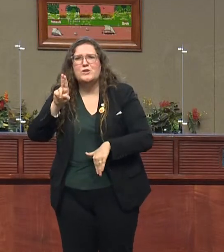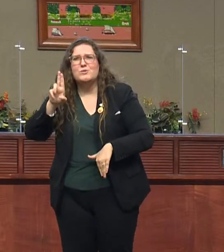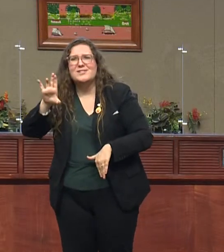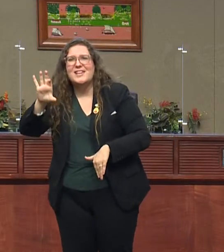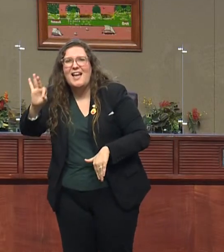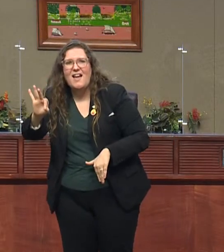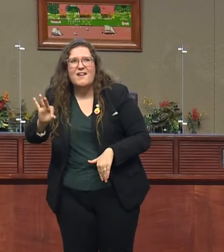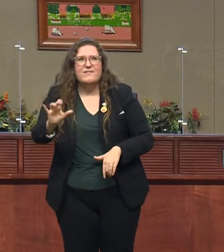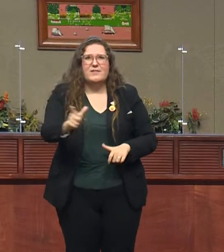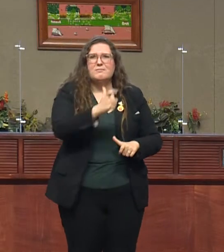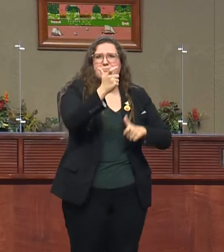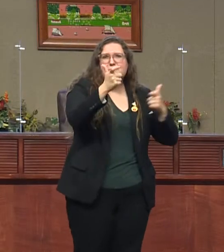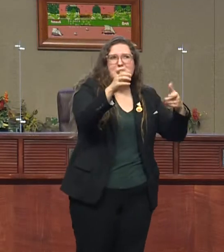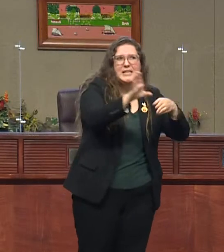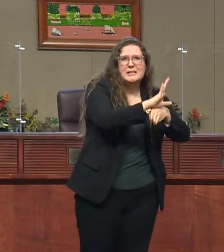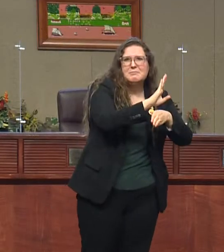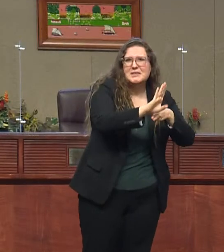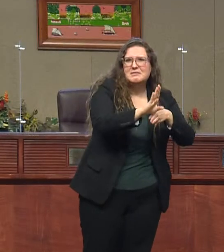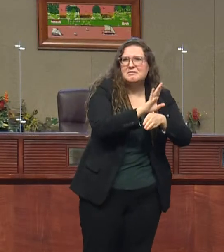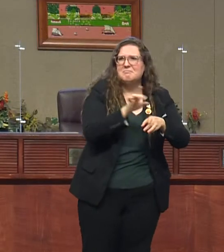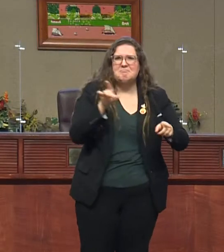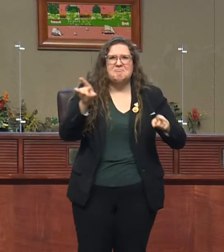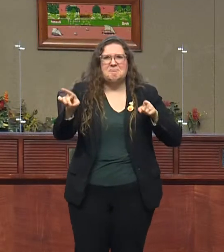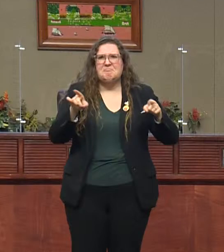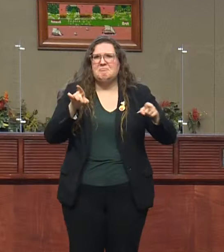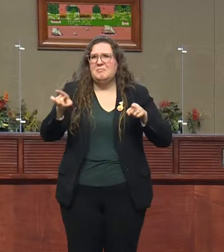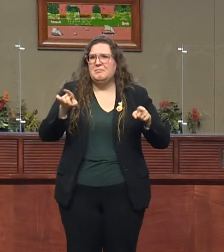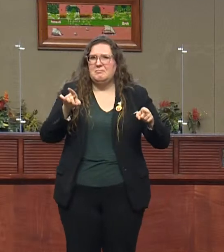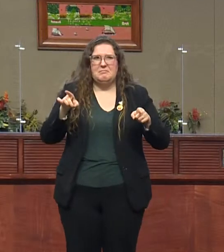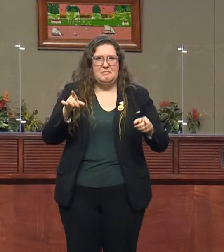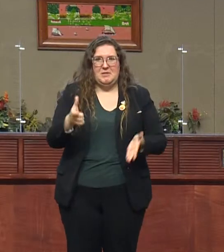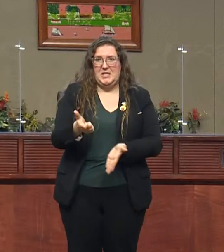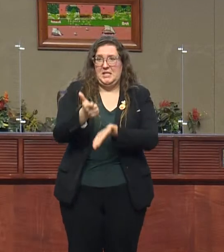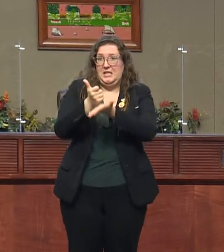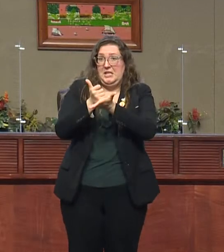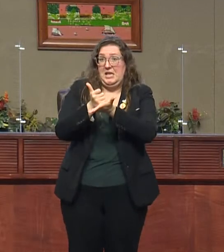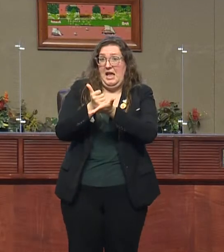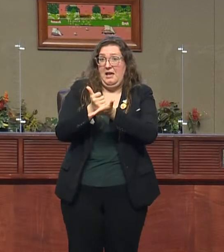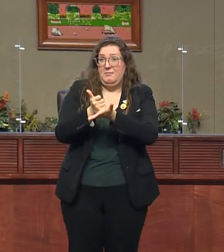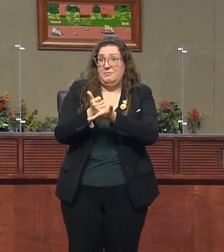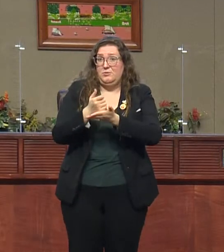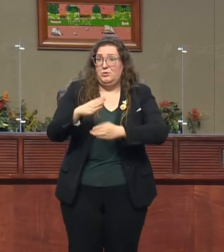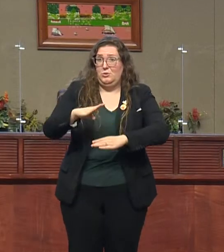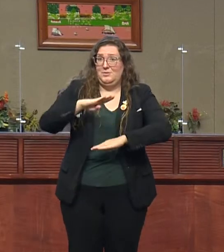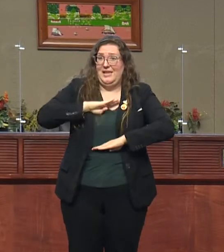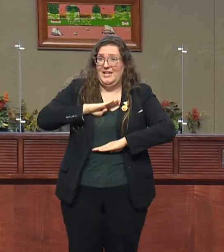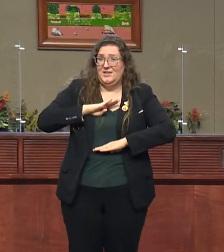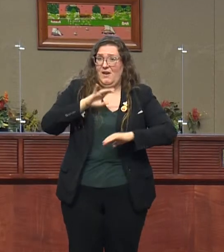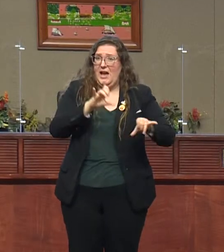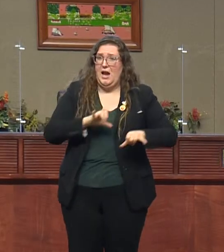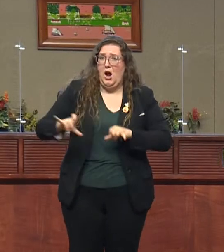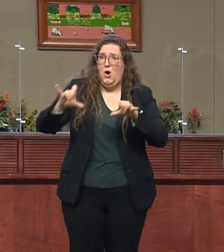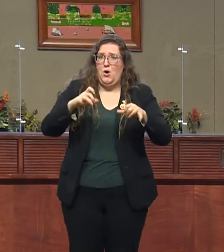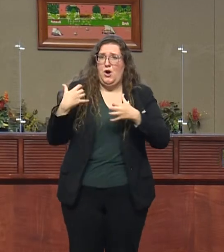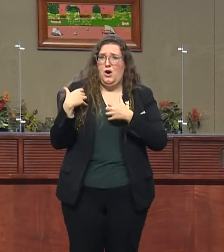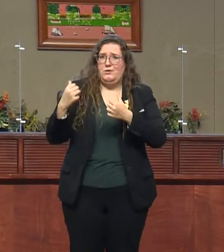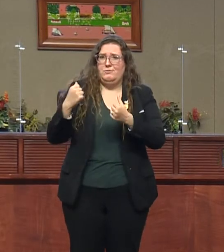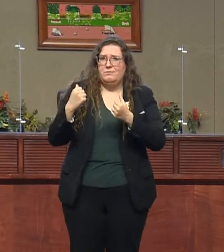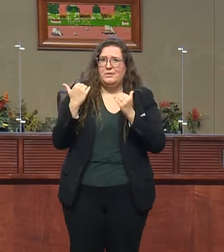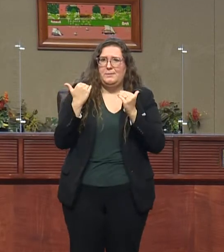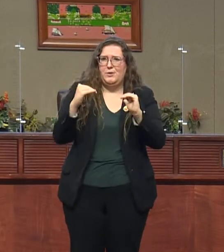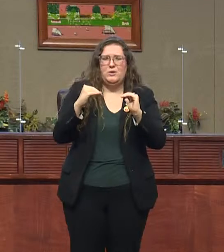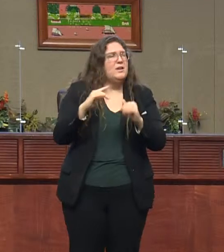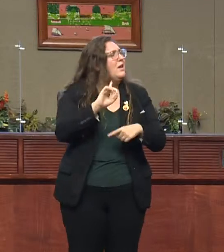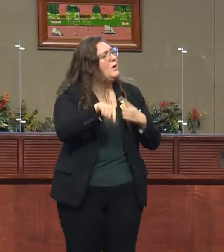county that will accelerate our ability to reach that percentage. But again, all depends on how much vaccine we get. So when do you think we'll